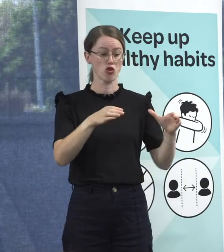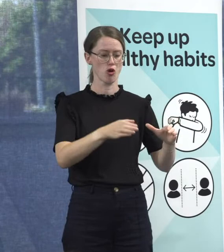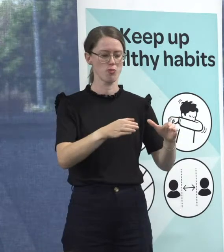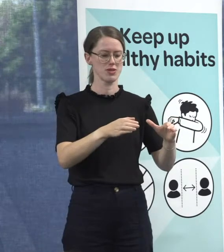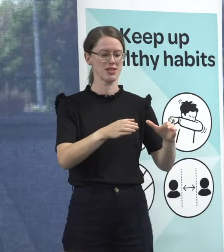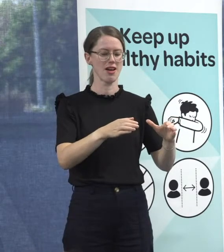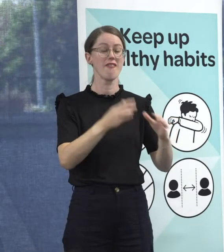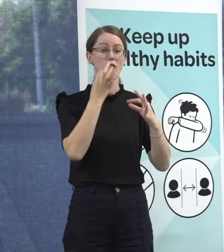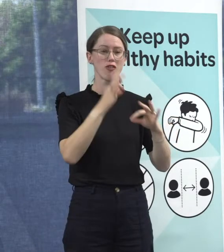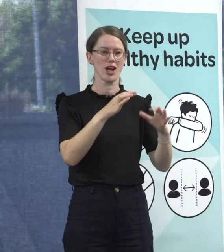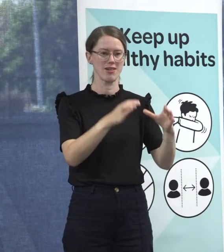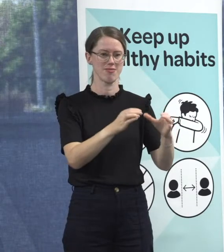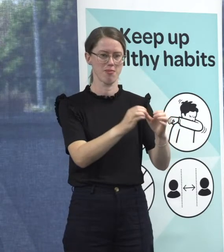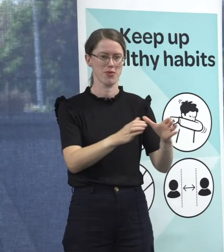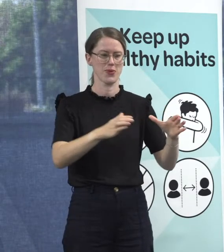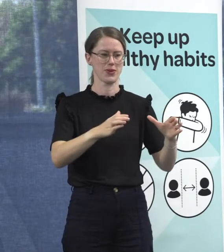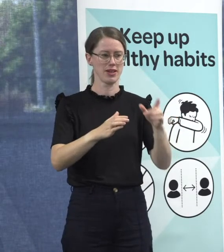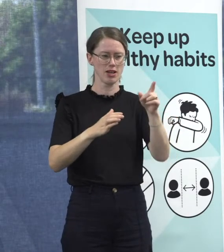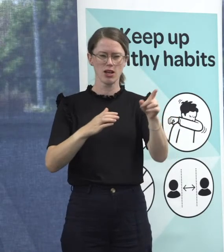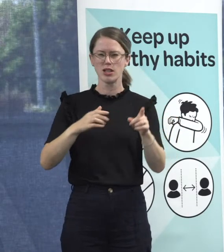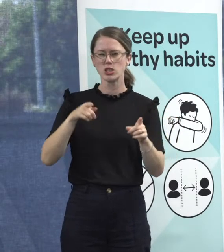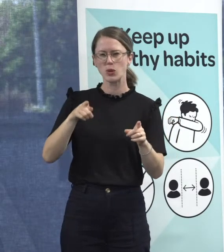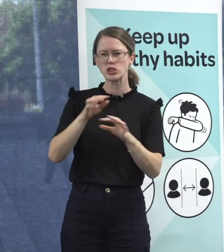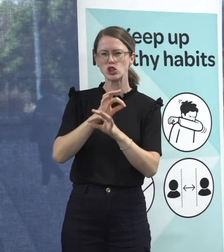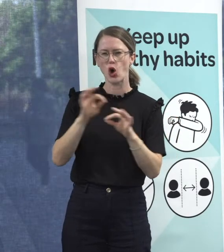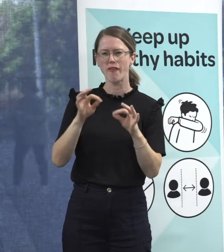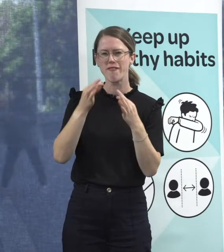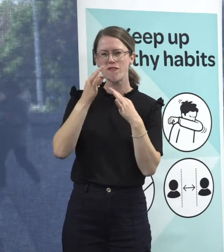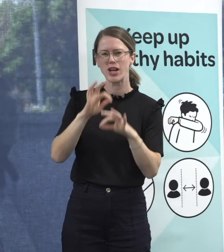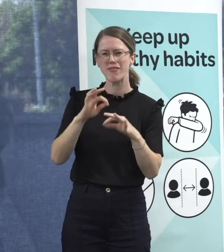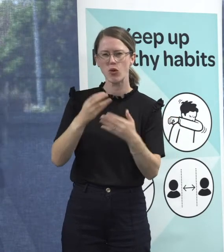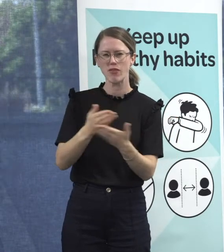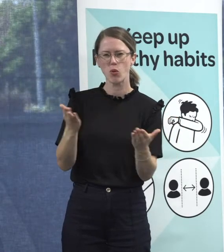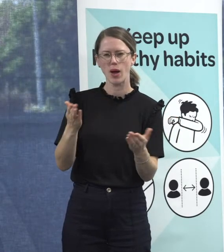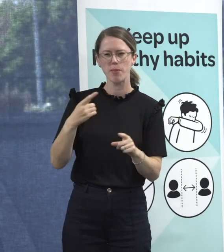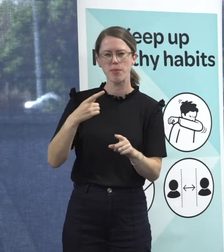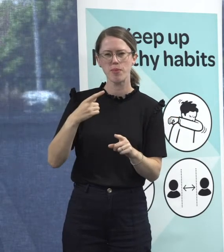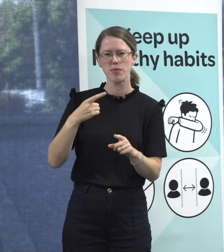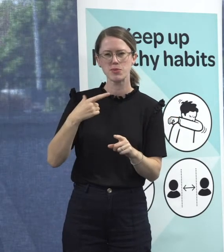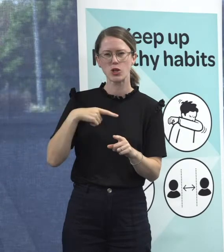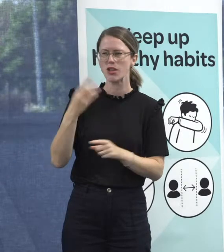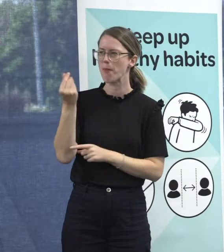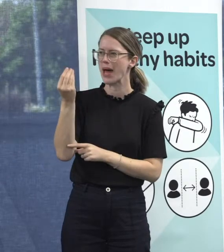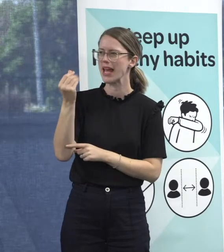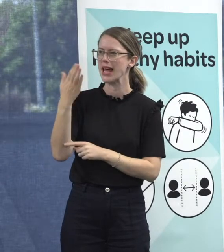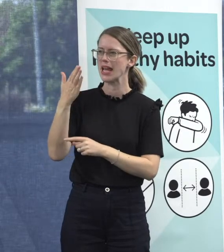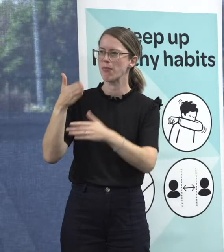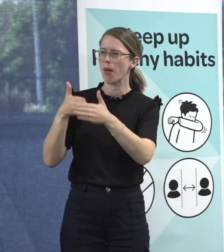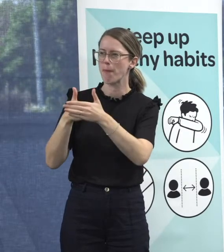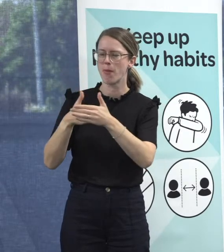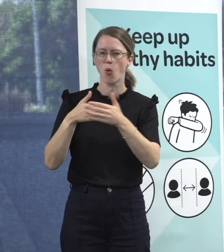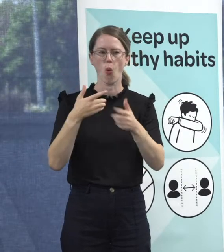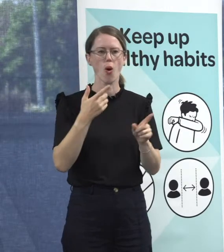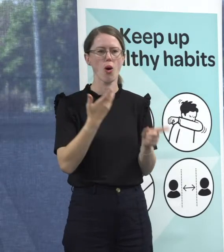of eligibility for free vaccine this year. So is the reason it's not universally free for financial reasons or